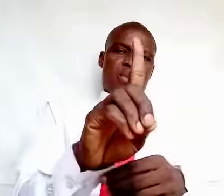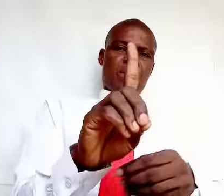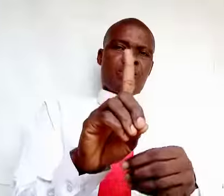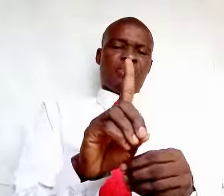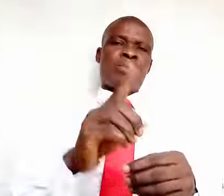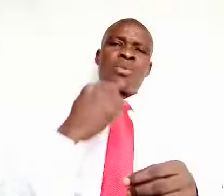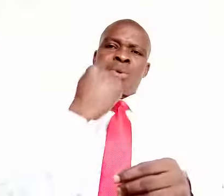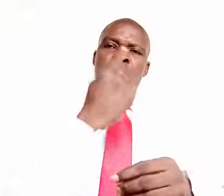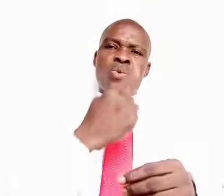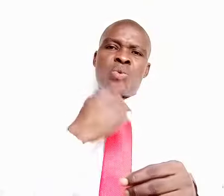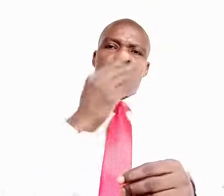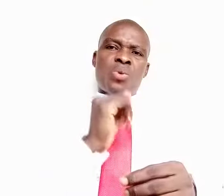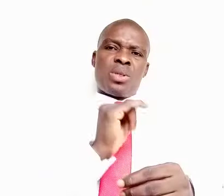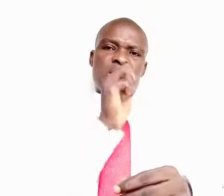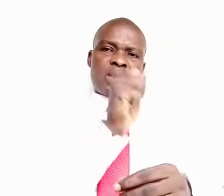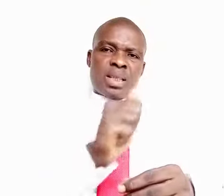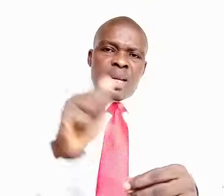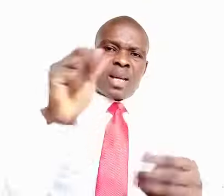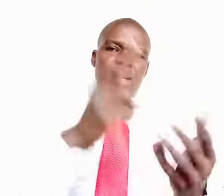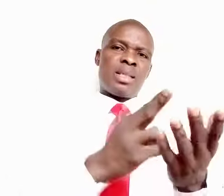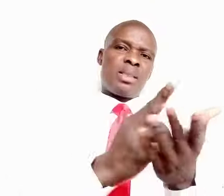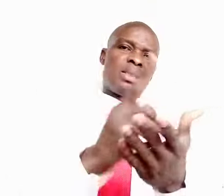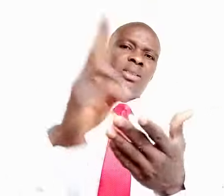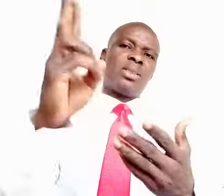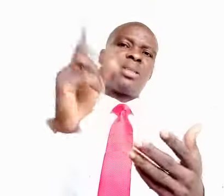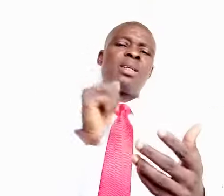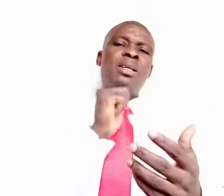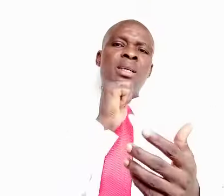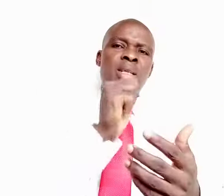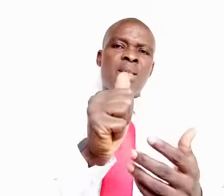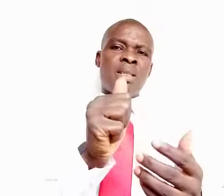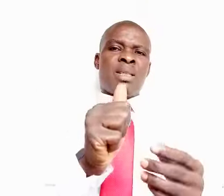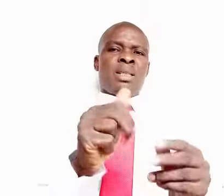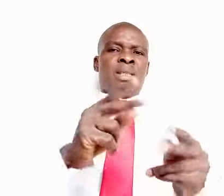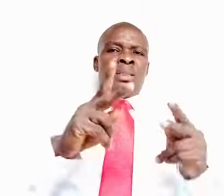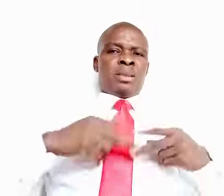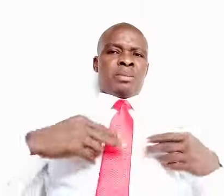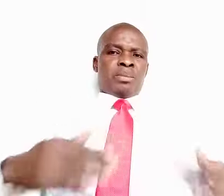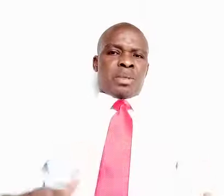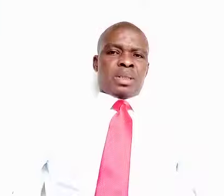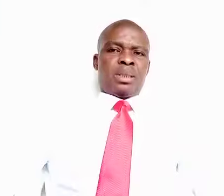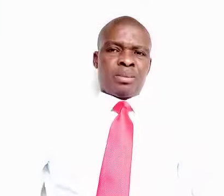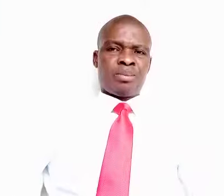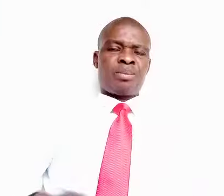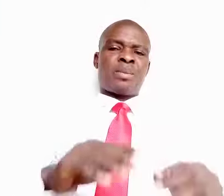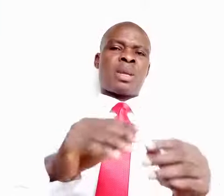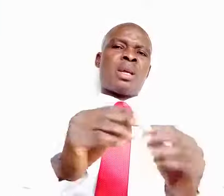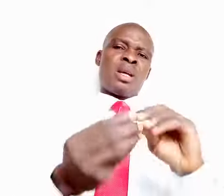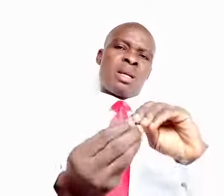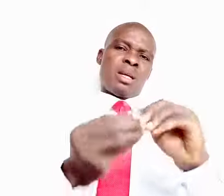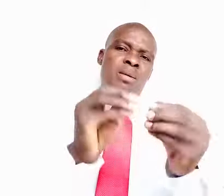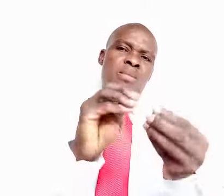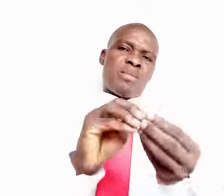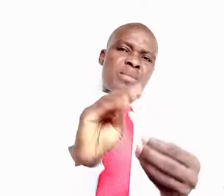who is a dishonest person. Three, causes of dishonesty. Four, how honesty benefits